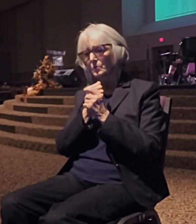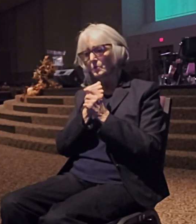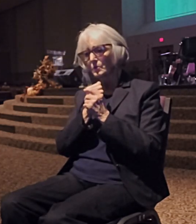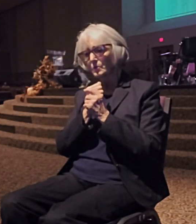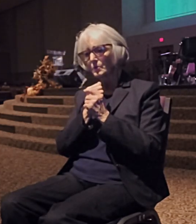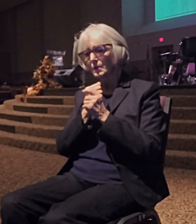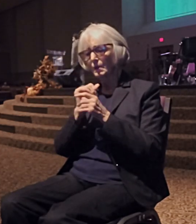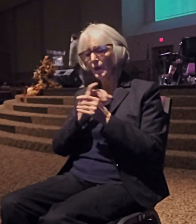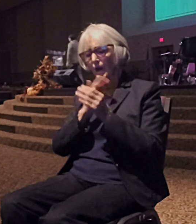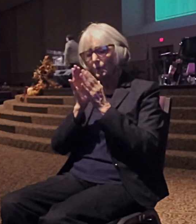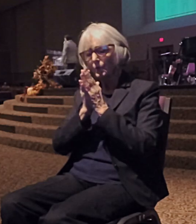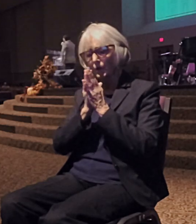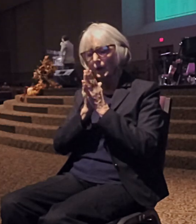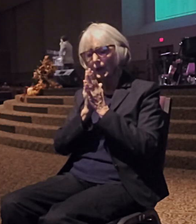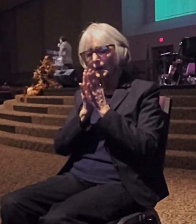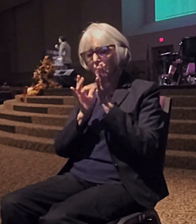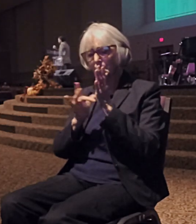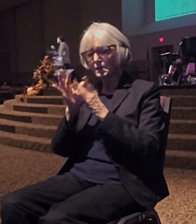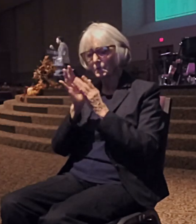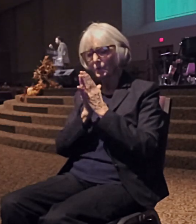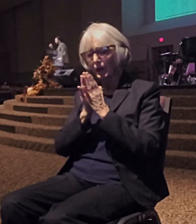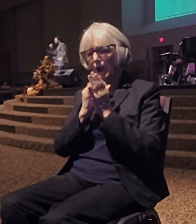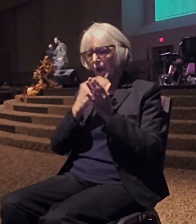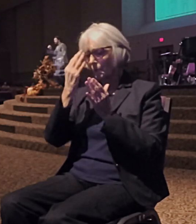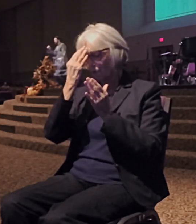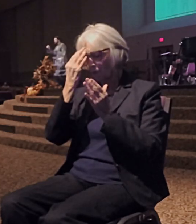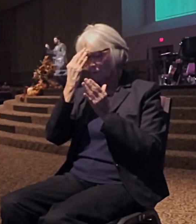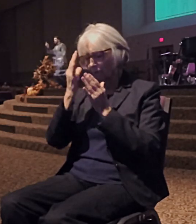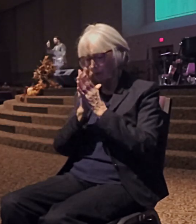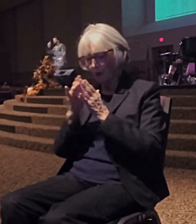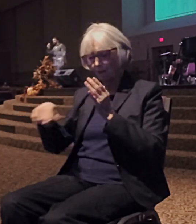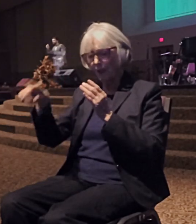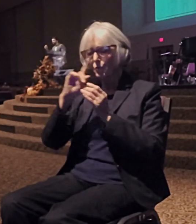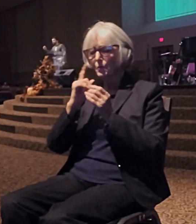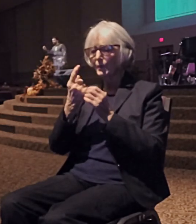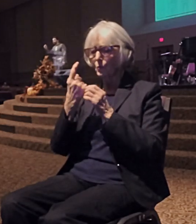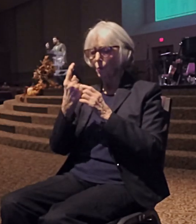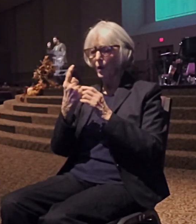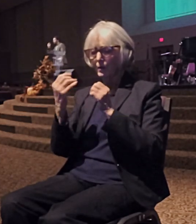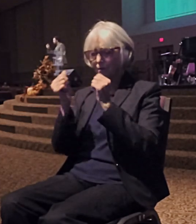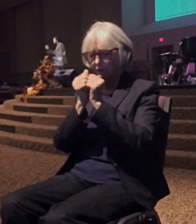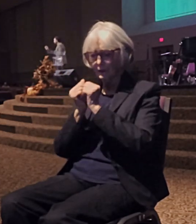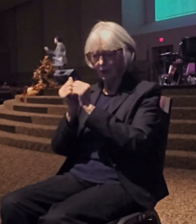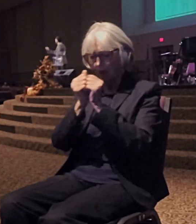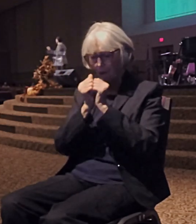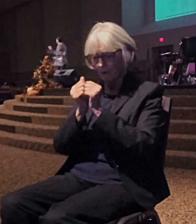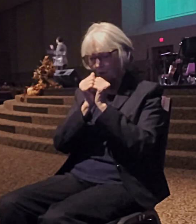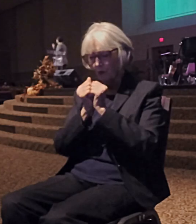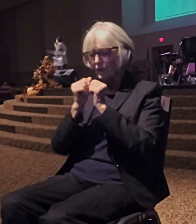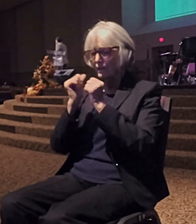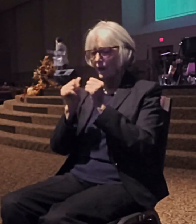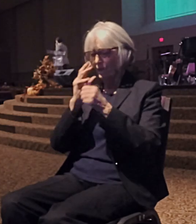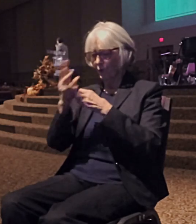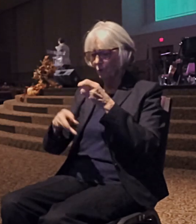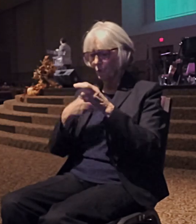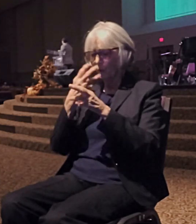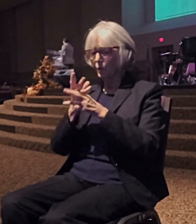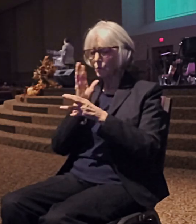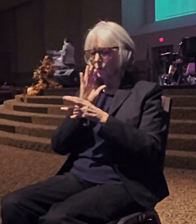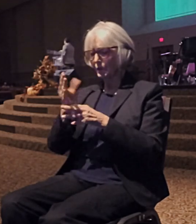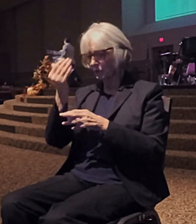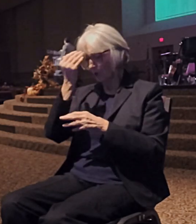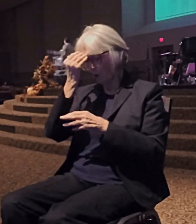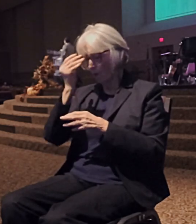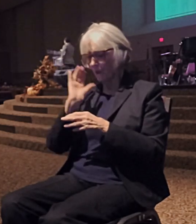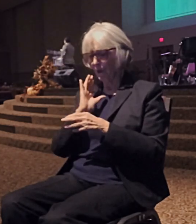I pray that they would be one with each other and with us, that the world would know they're